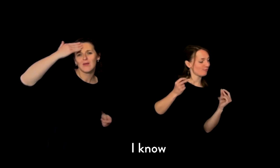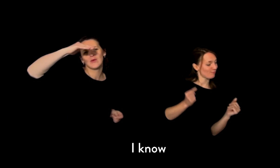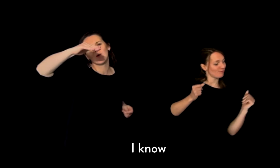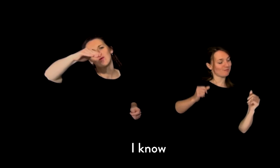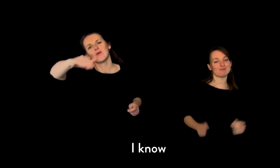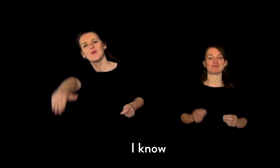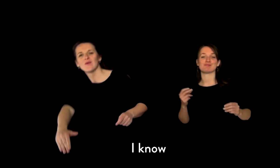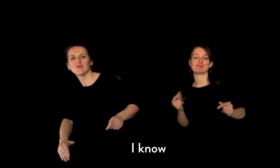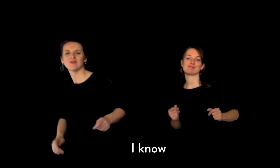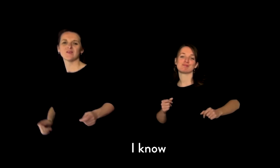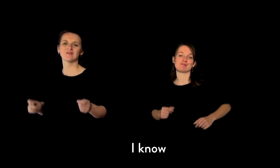know.